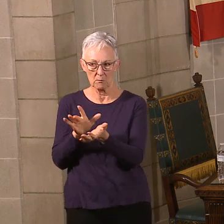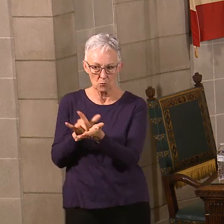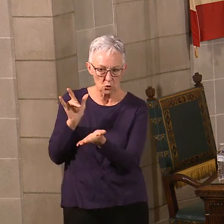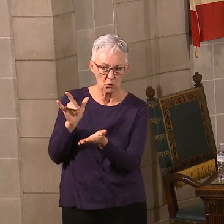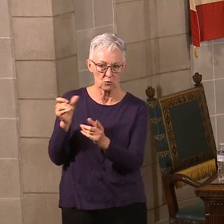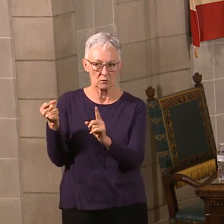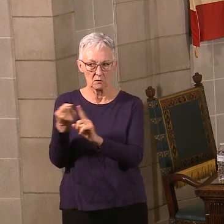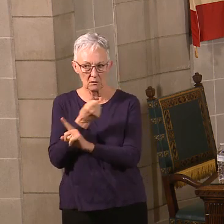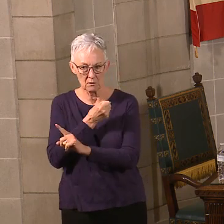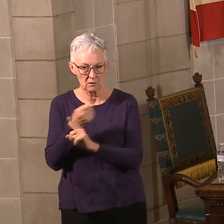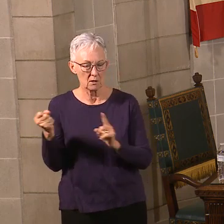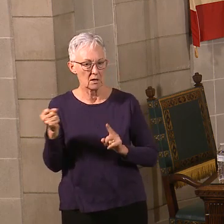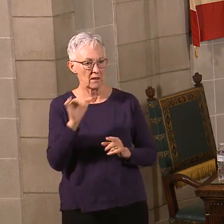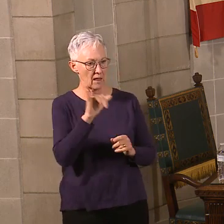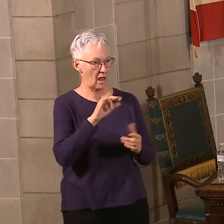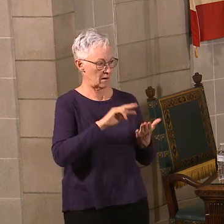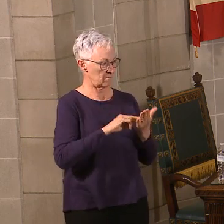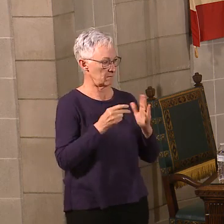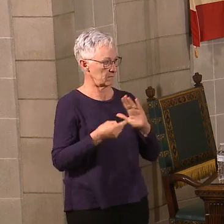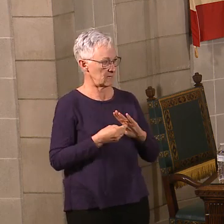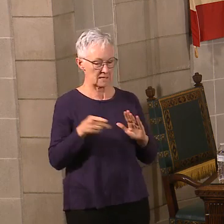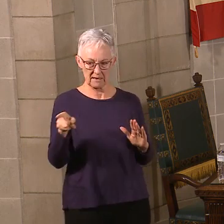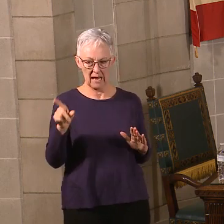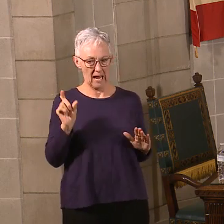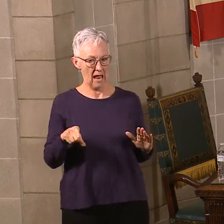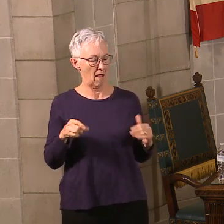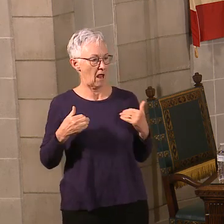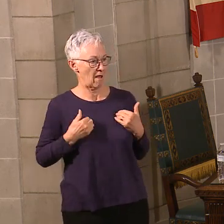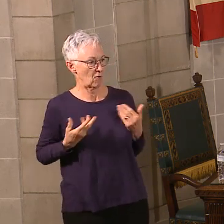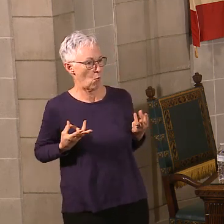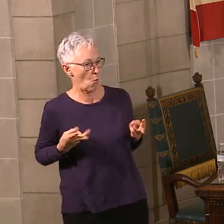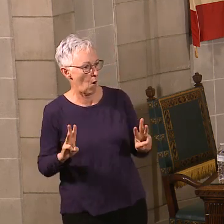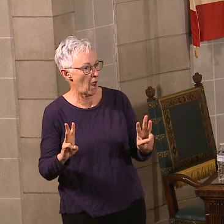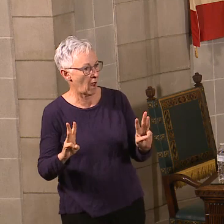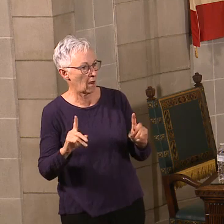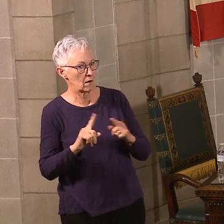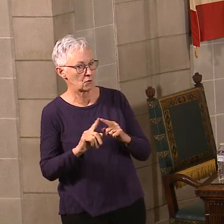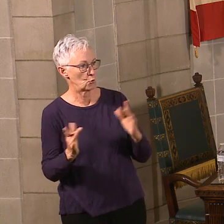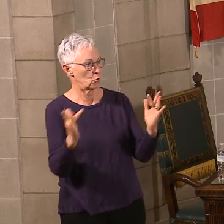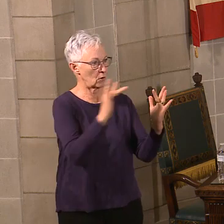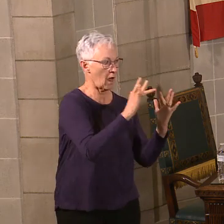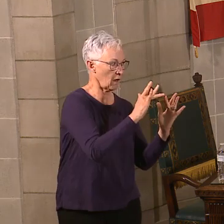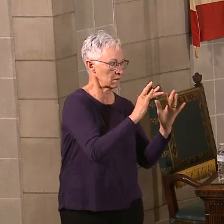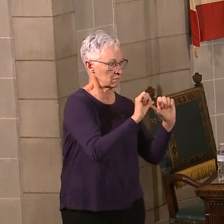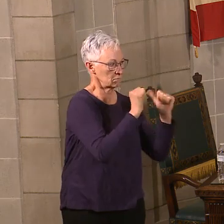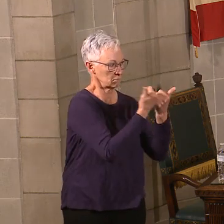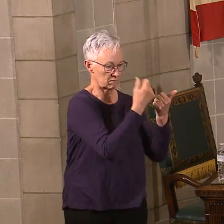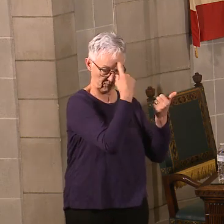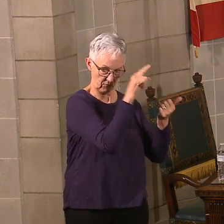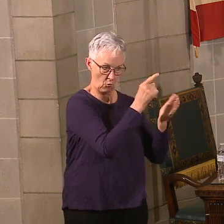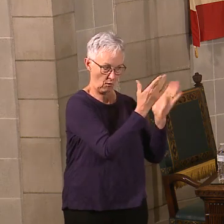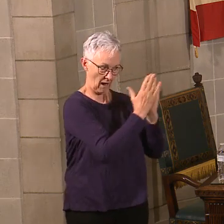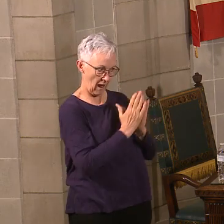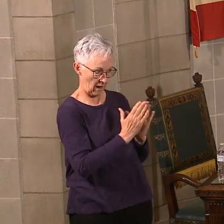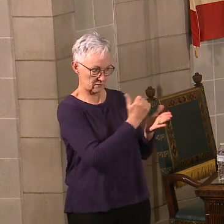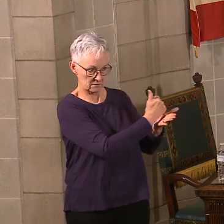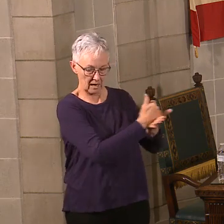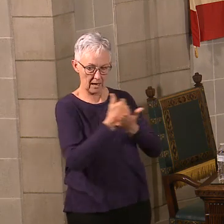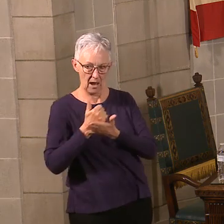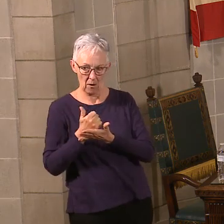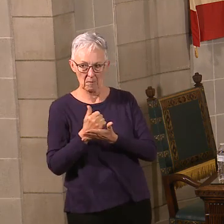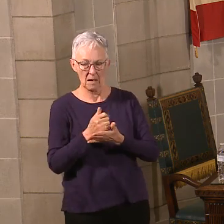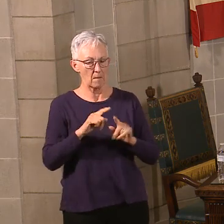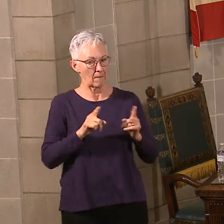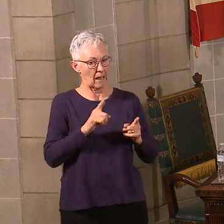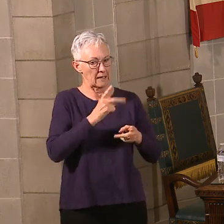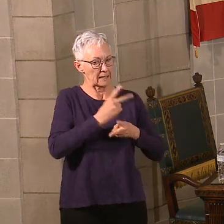as needed for safe and confidential communications. If you do need help during this time, you